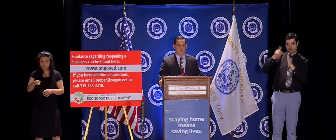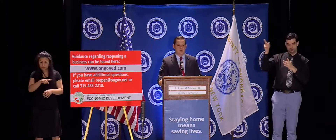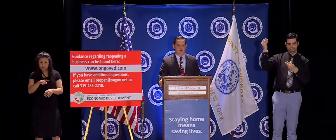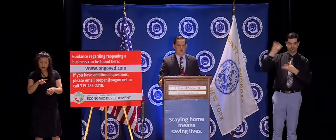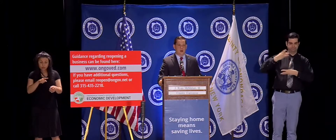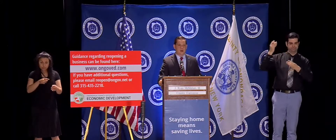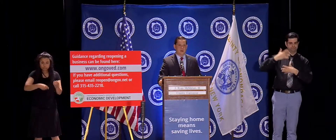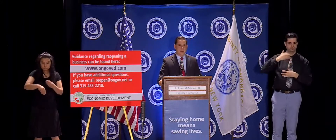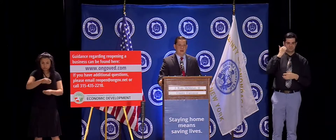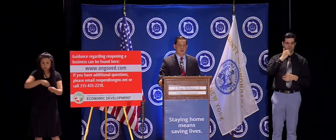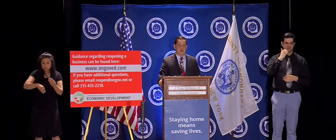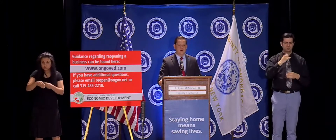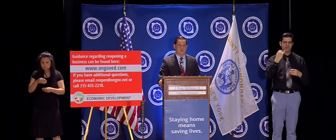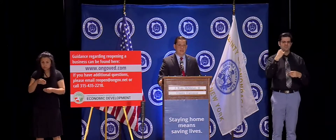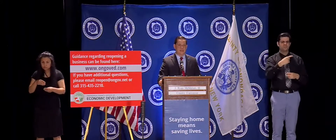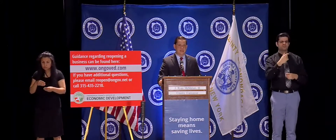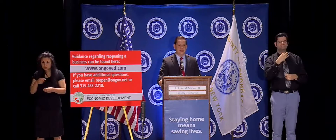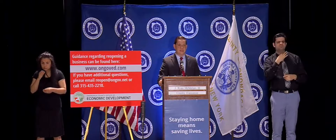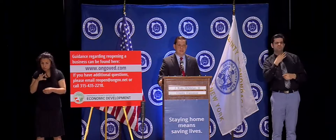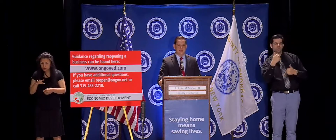to